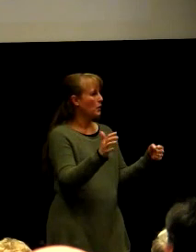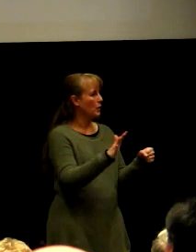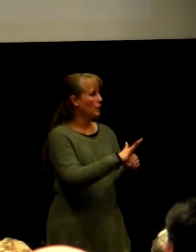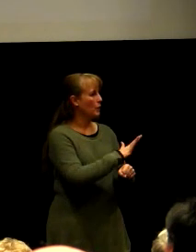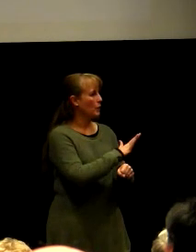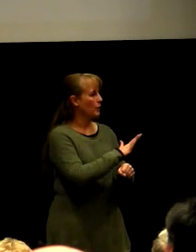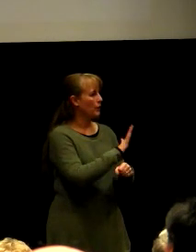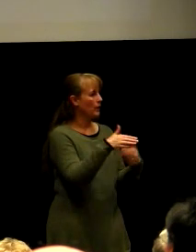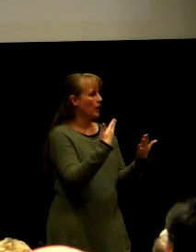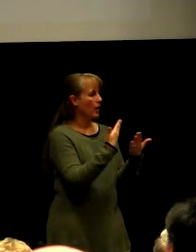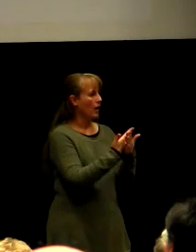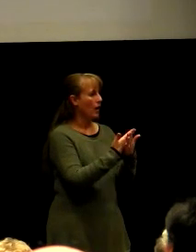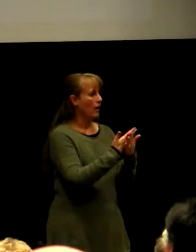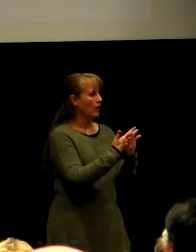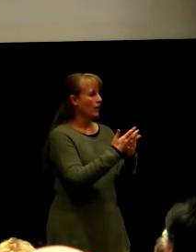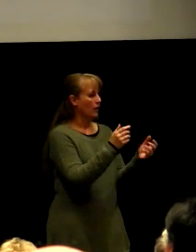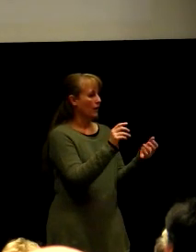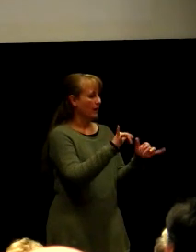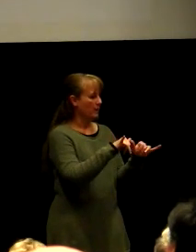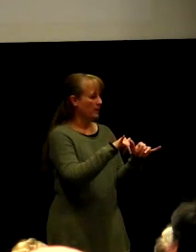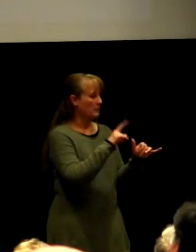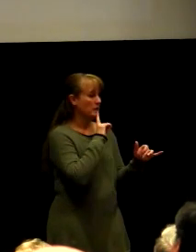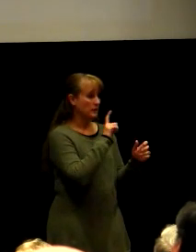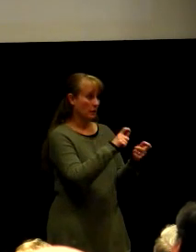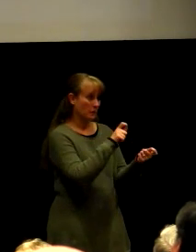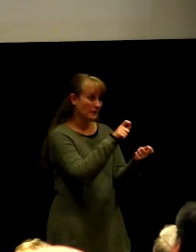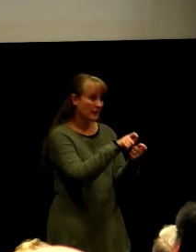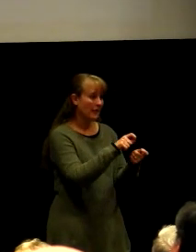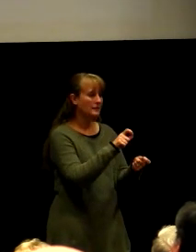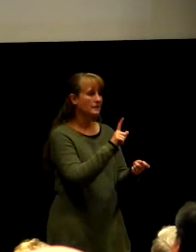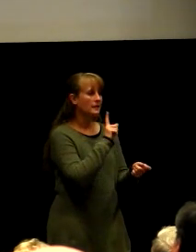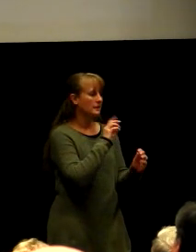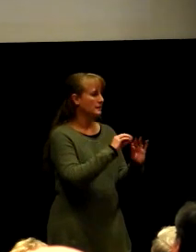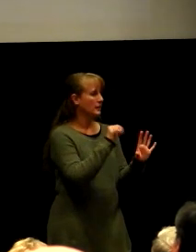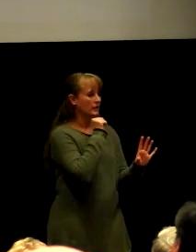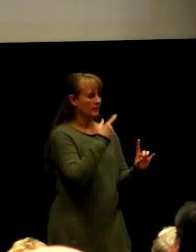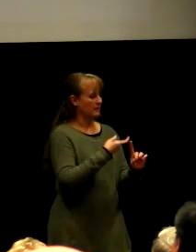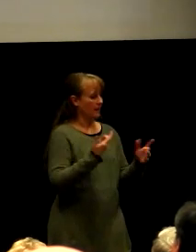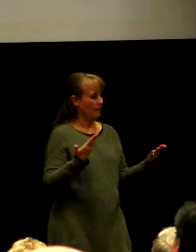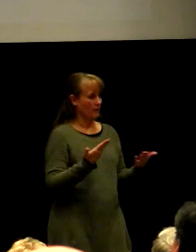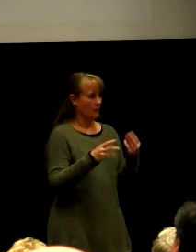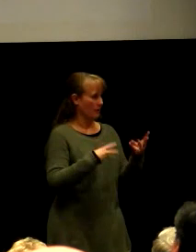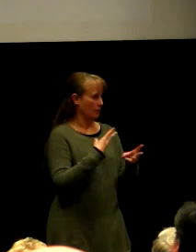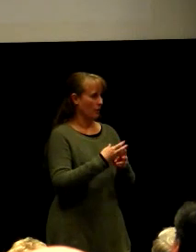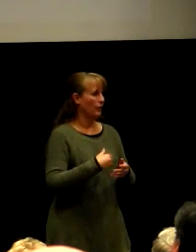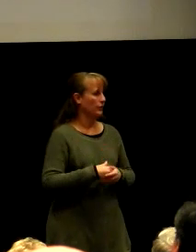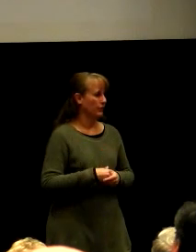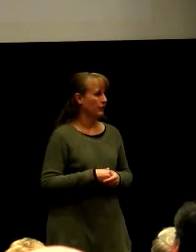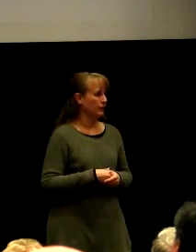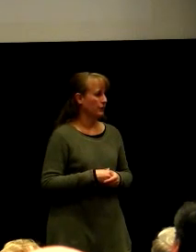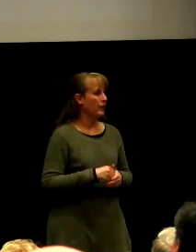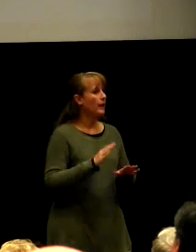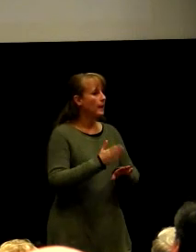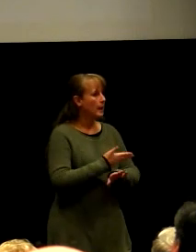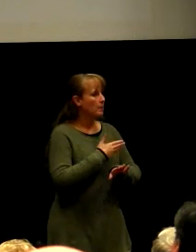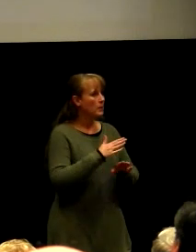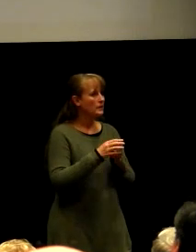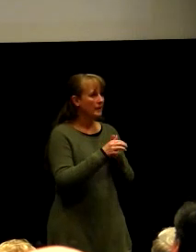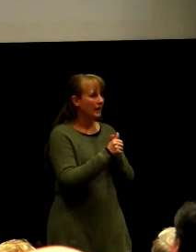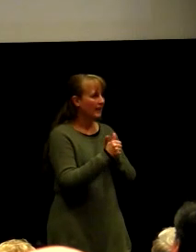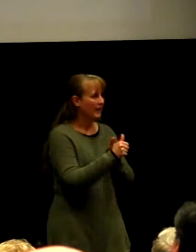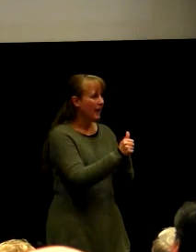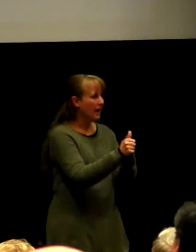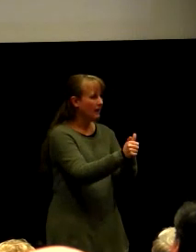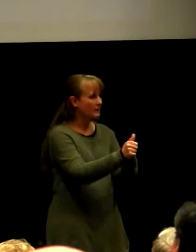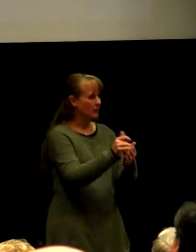The dimensions are very, very precise, and it's clearly not of this world. And the music kind of guides us into